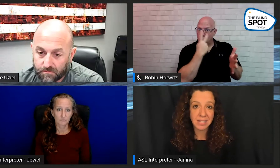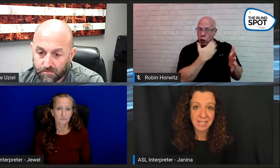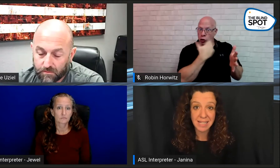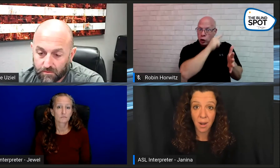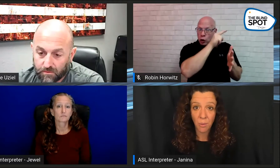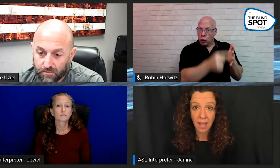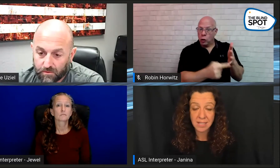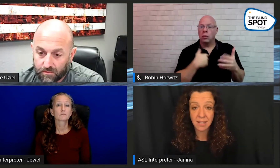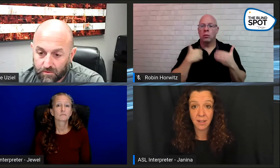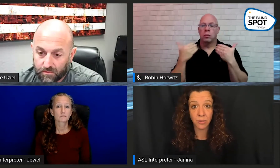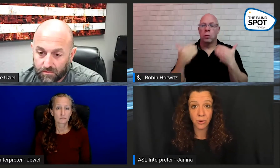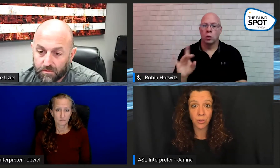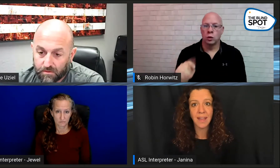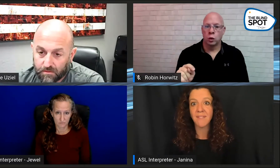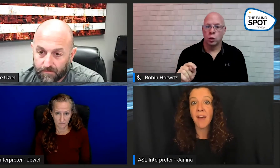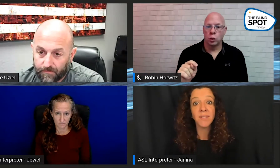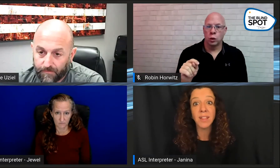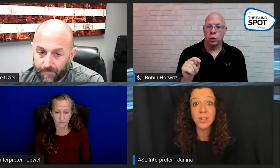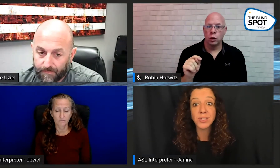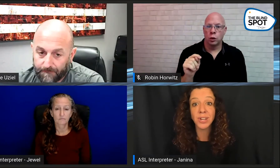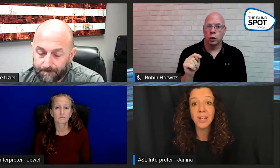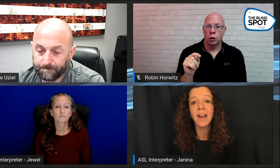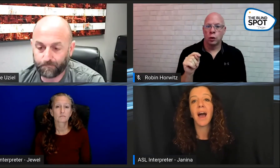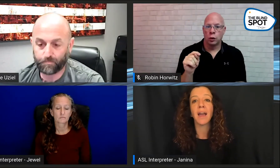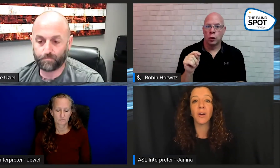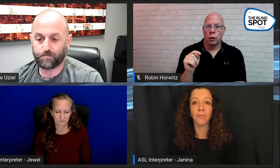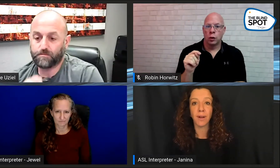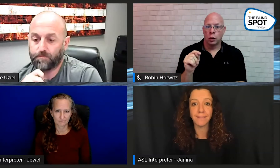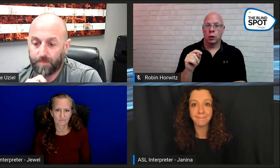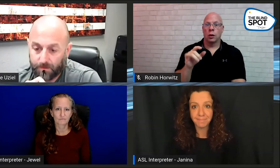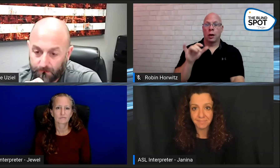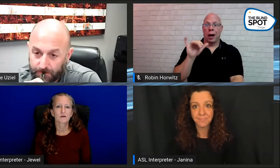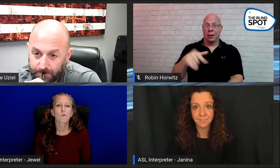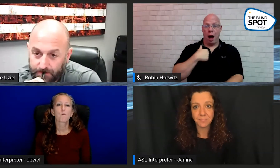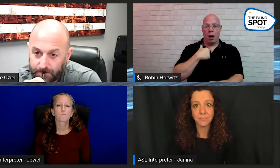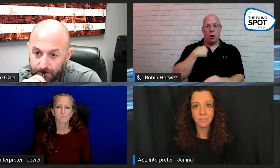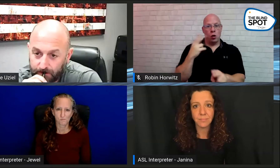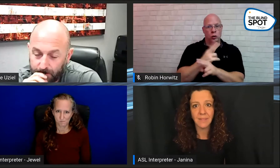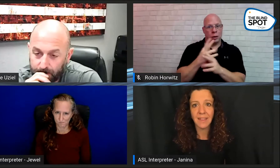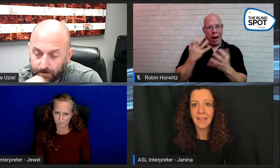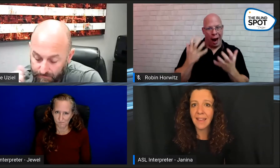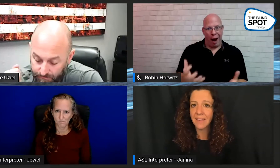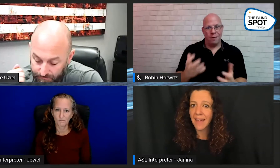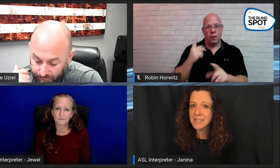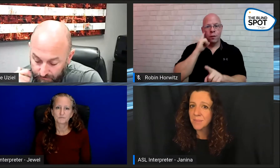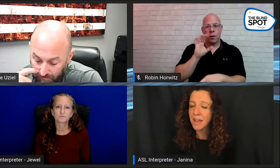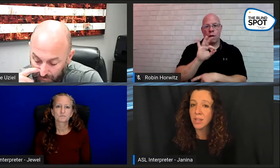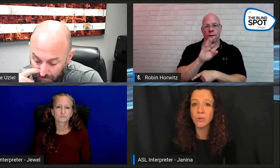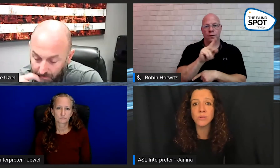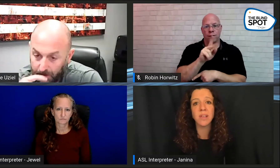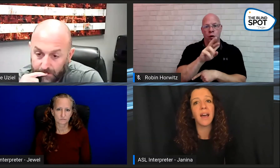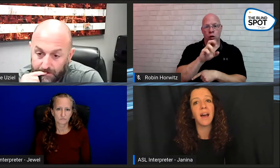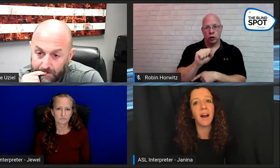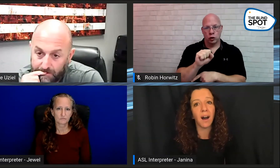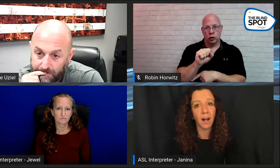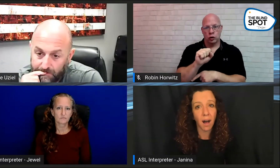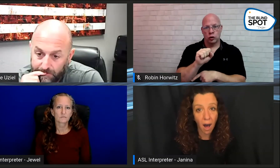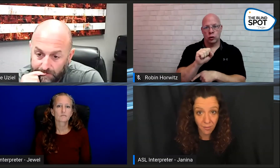mental checklist that I went through. If everything looks good, I go for it. And that's something I